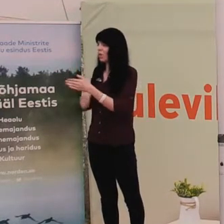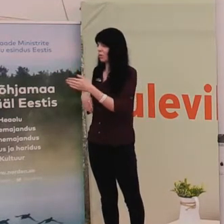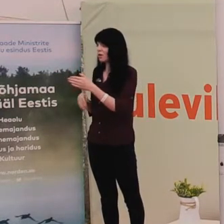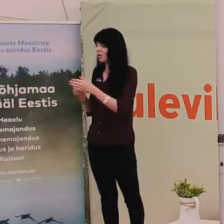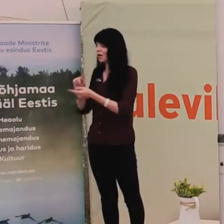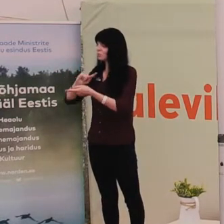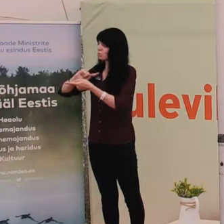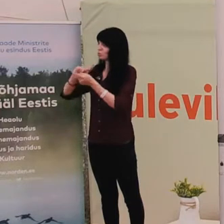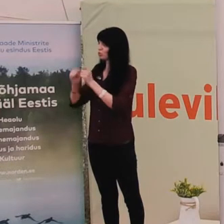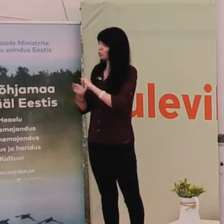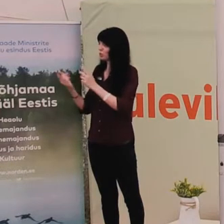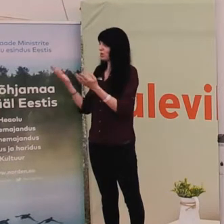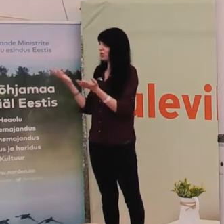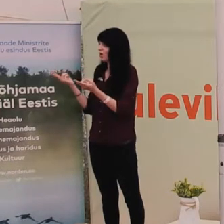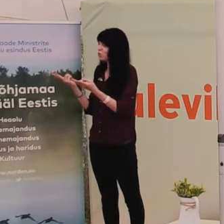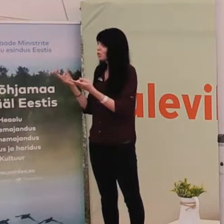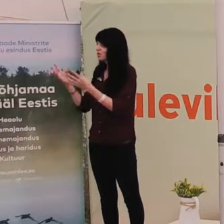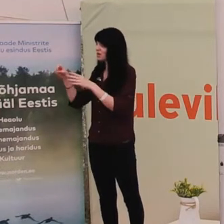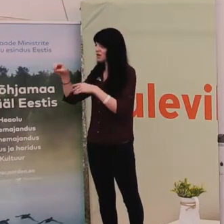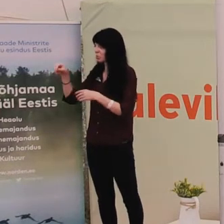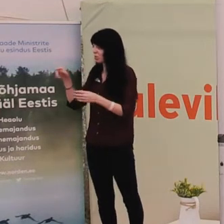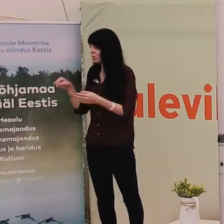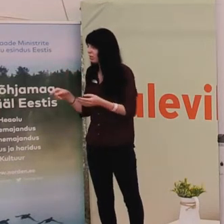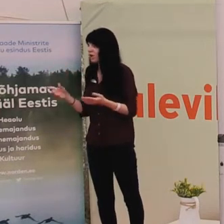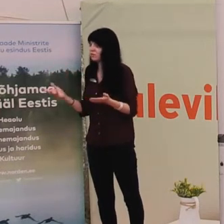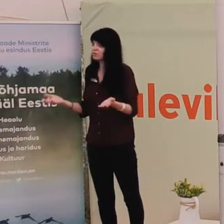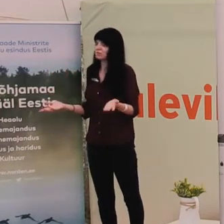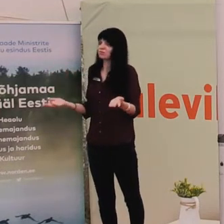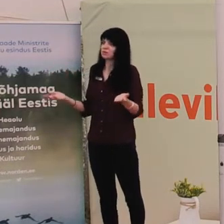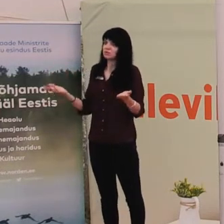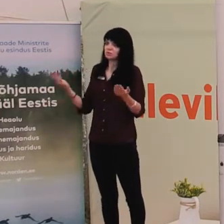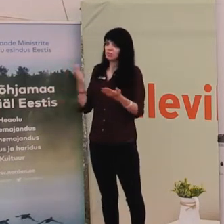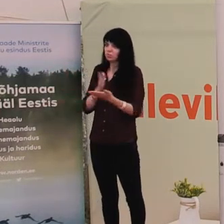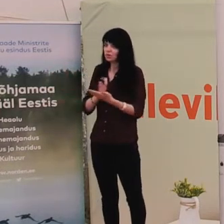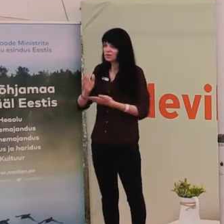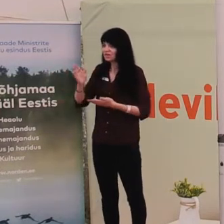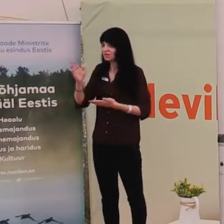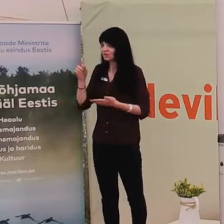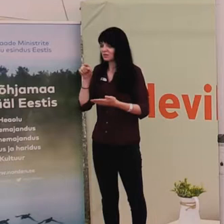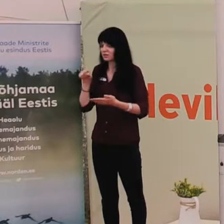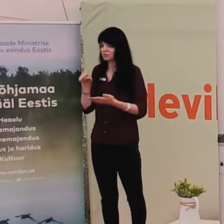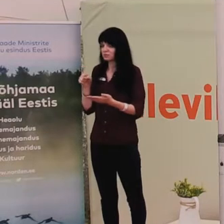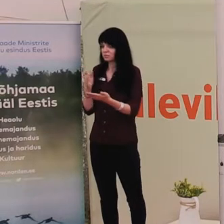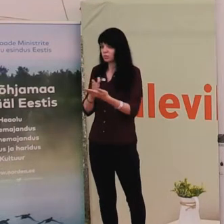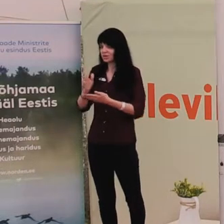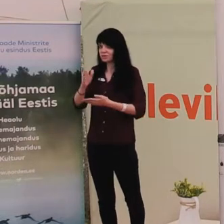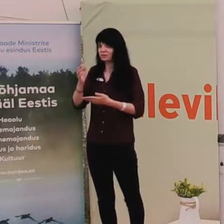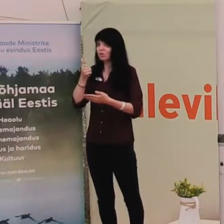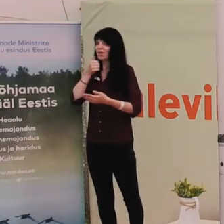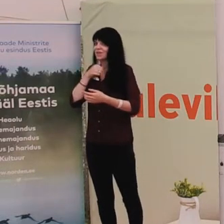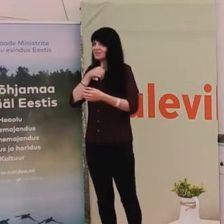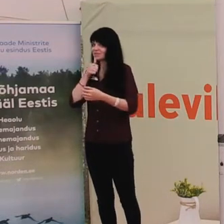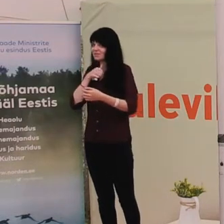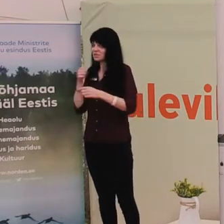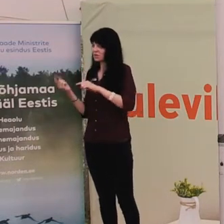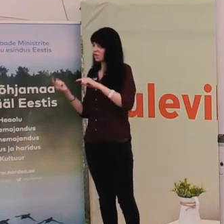moving up to north, and what's happening in north, and what is this kind of political things, how we react that millions of people are coming to Estonia, Finland,